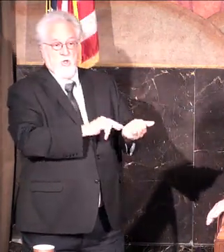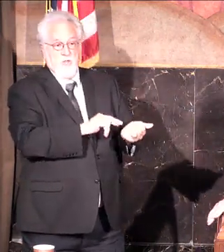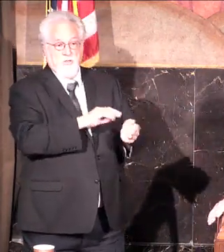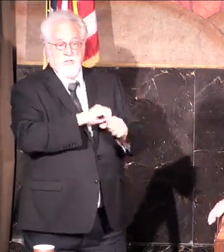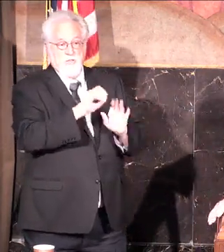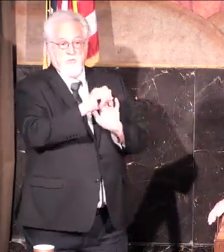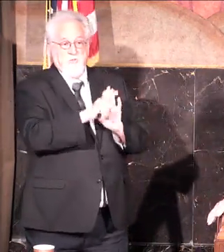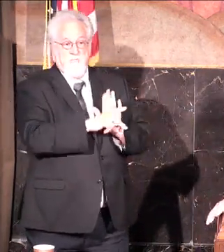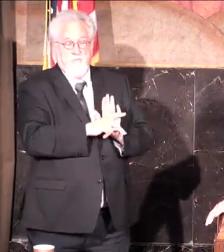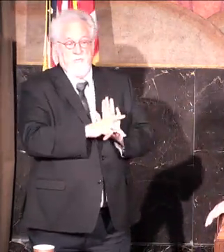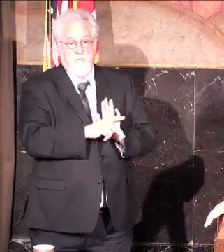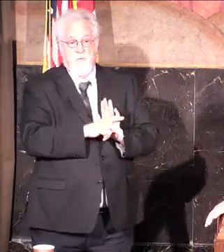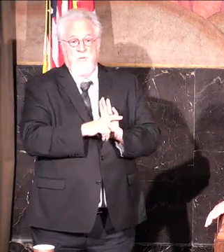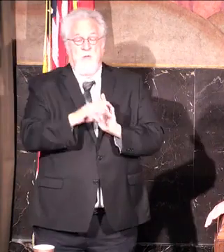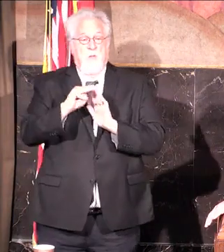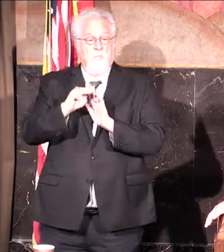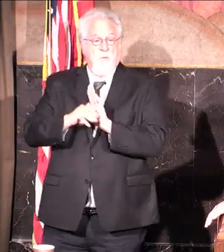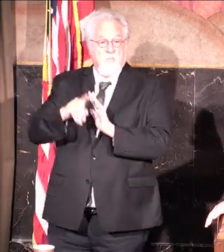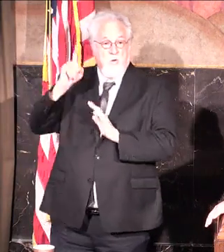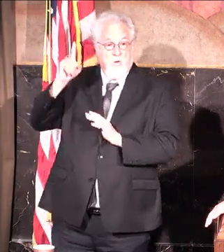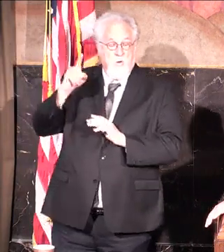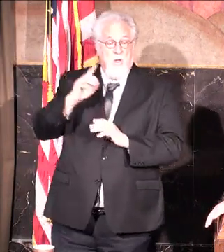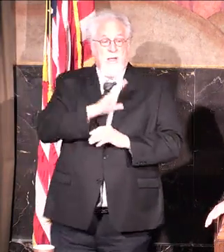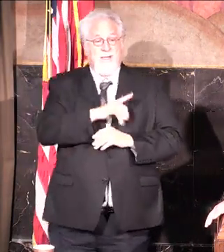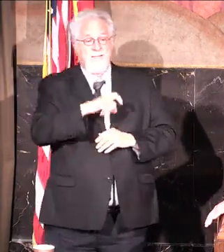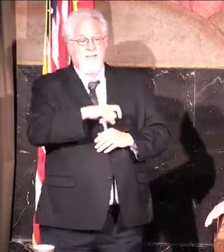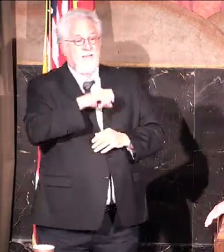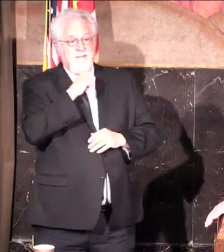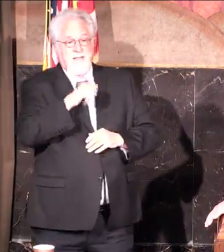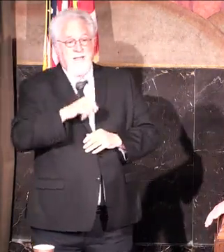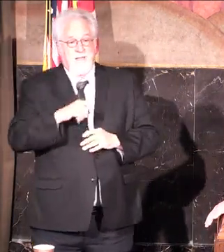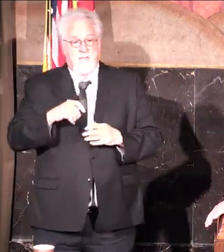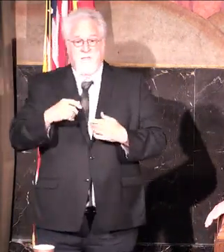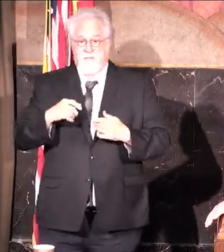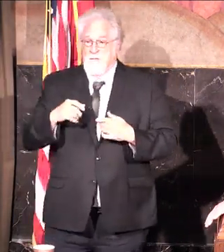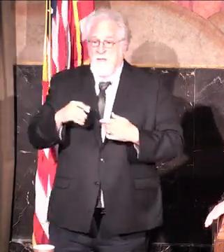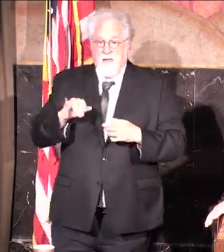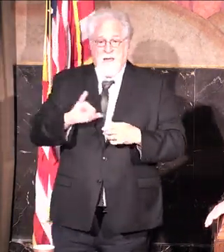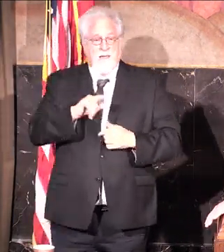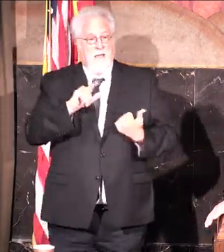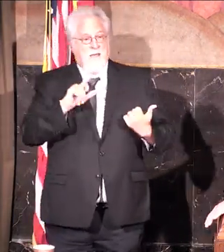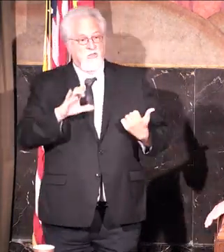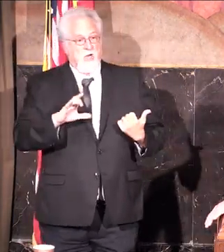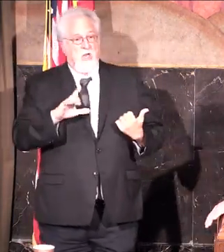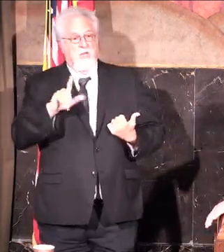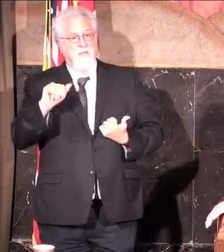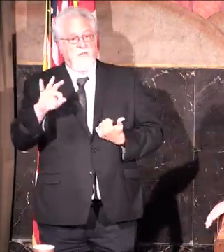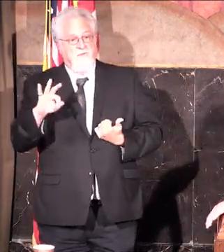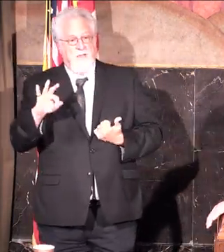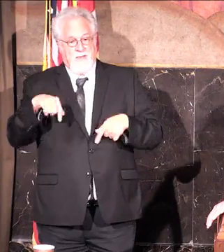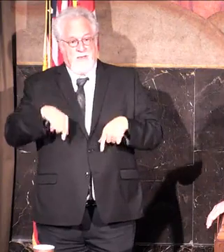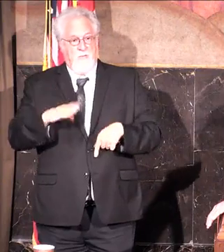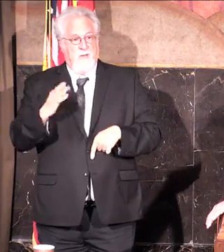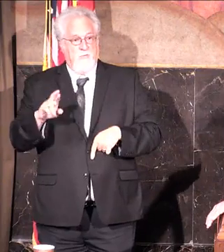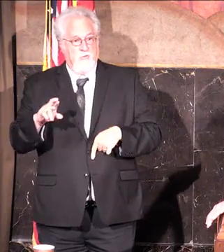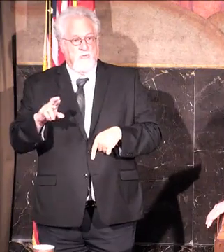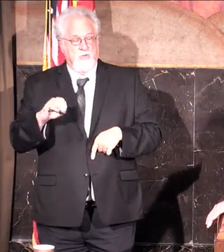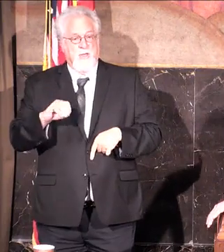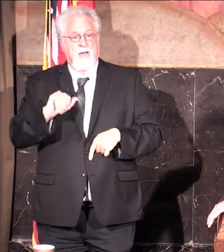Shreveport, in Monroe, his needs aren't as acute as they are right now in Lake Charles and in Lafayette and here in Baton Rouge